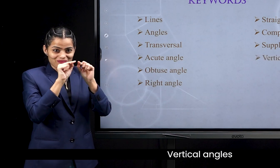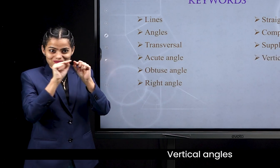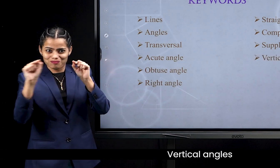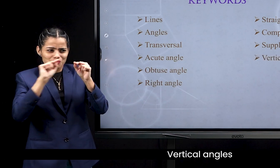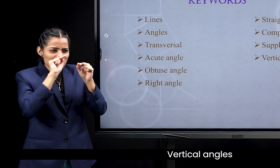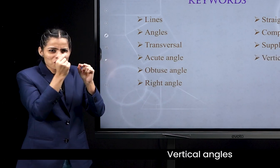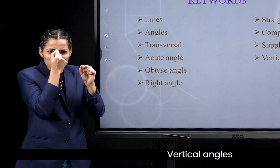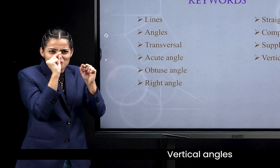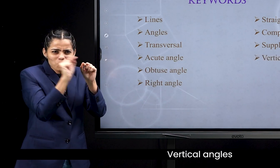vertical angles,